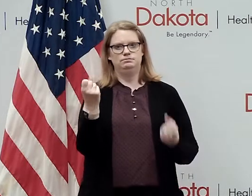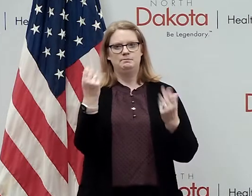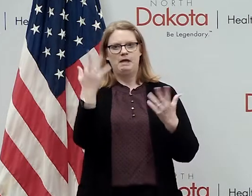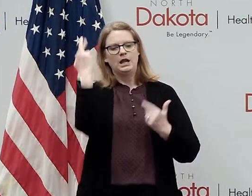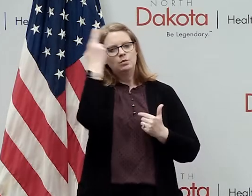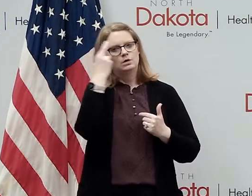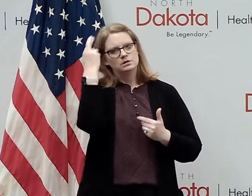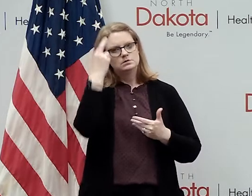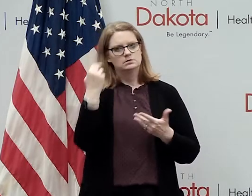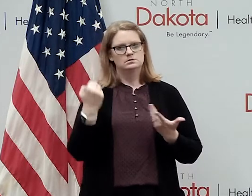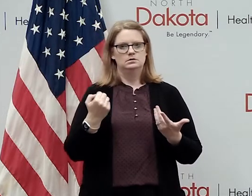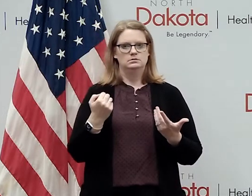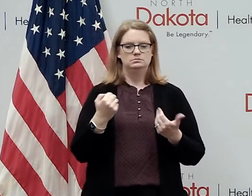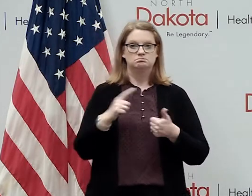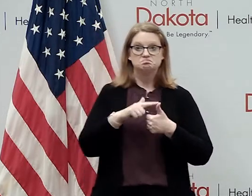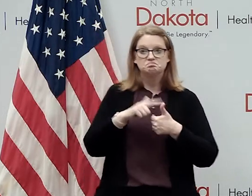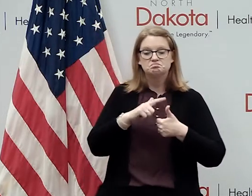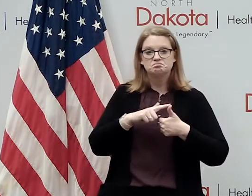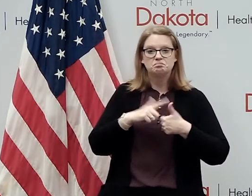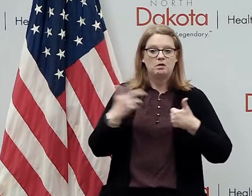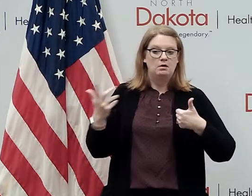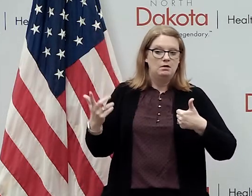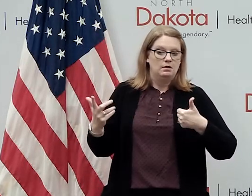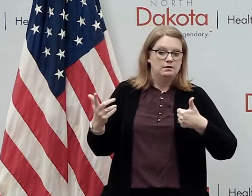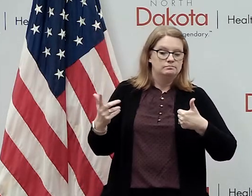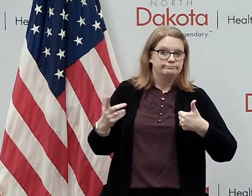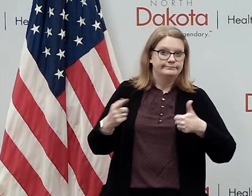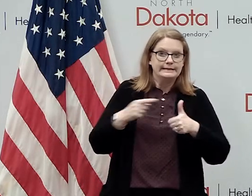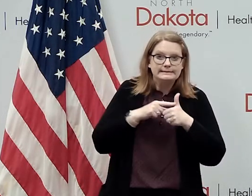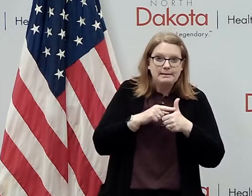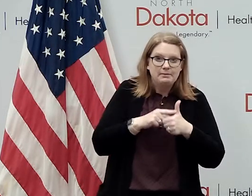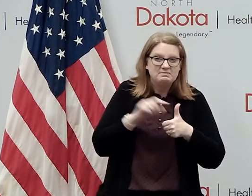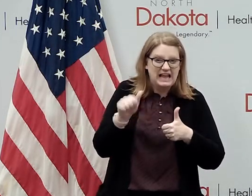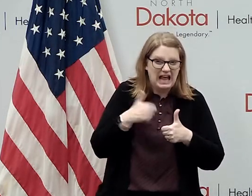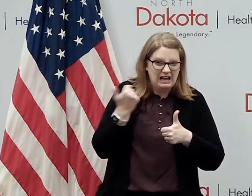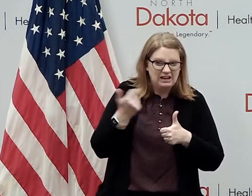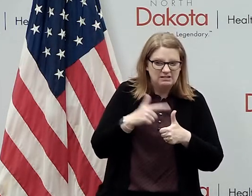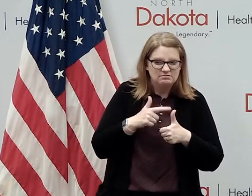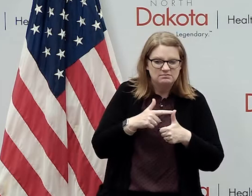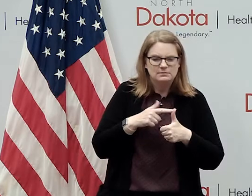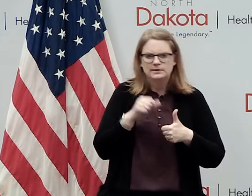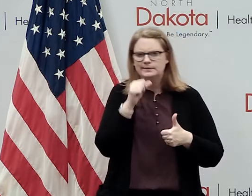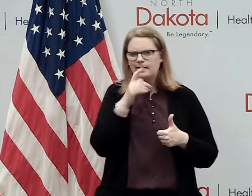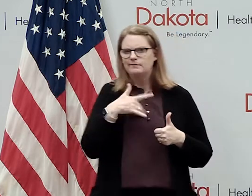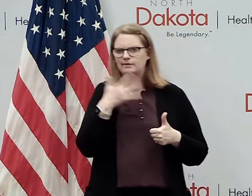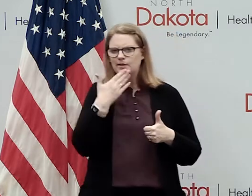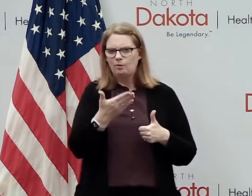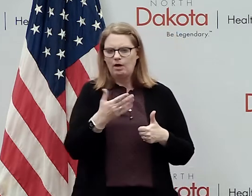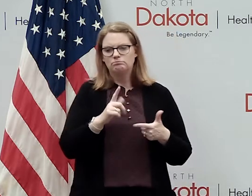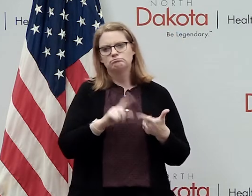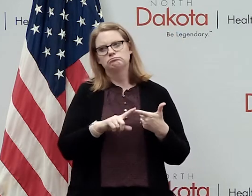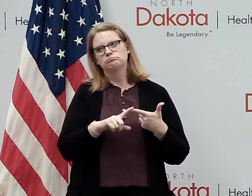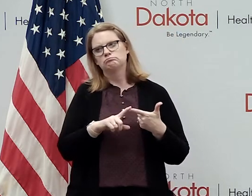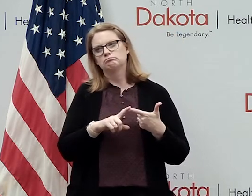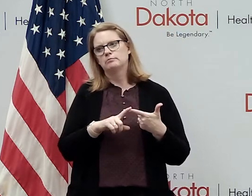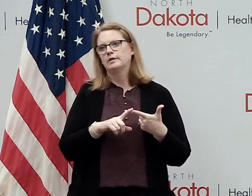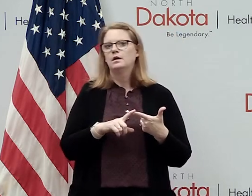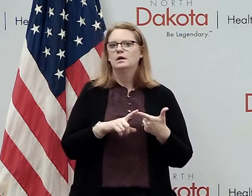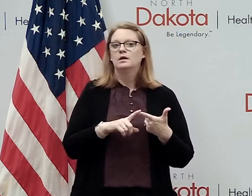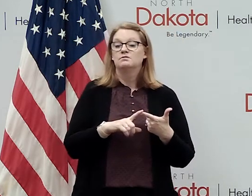you've got any symptoms whatsoever, not feeling well, get tested. If you